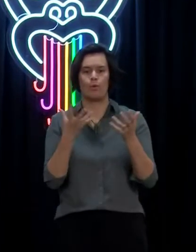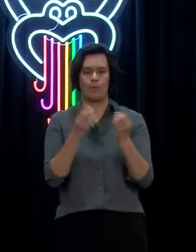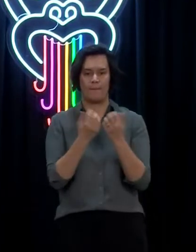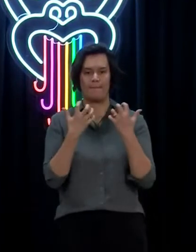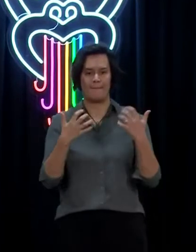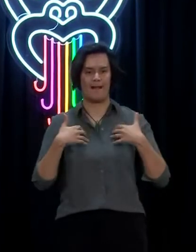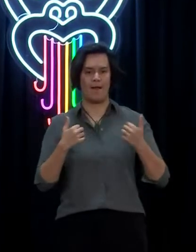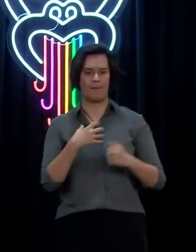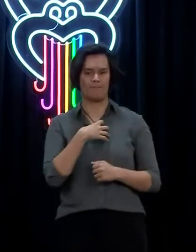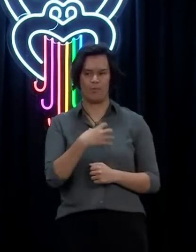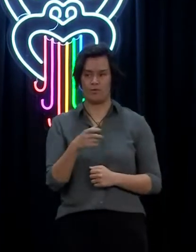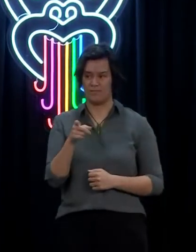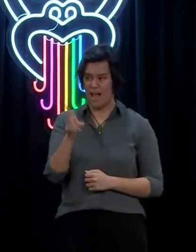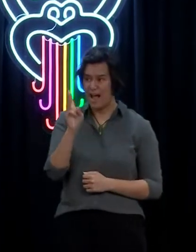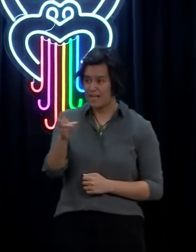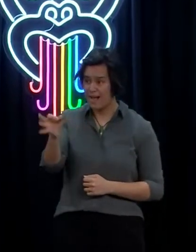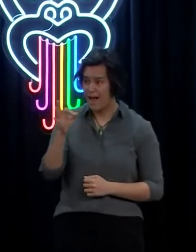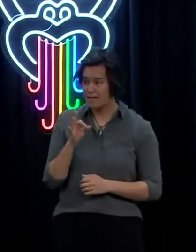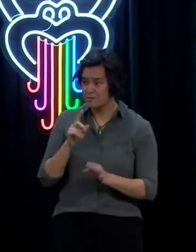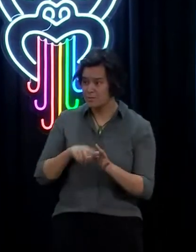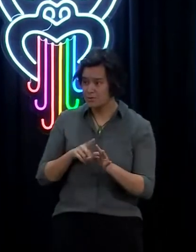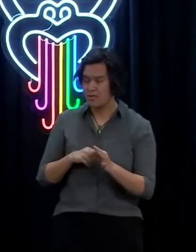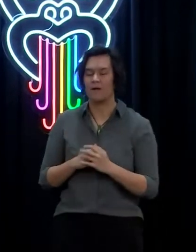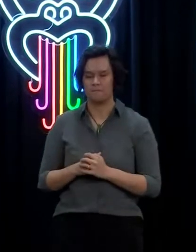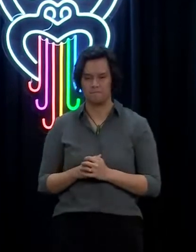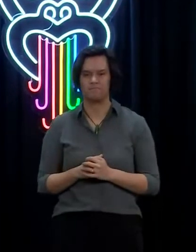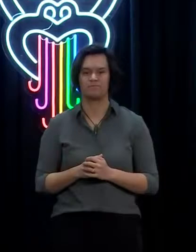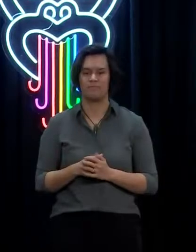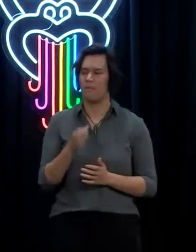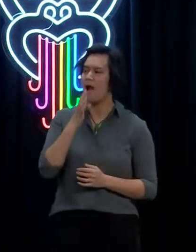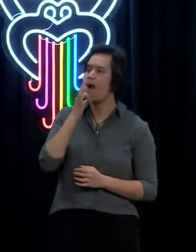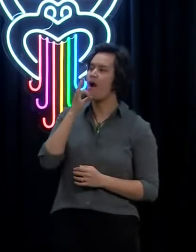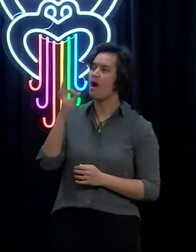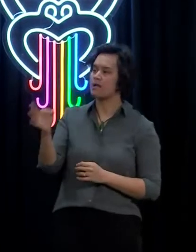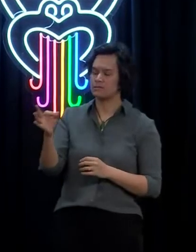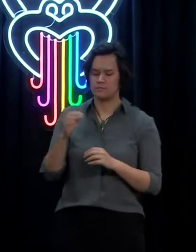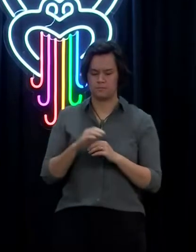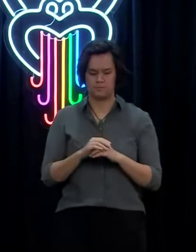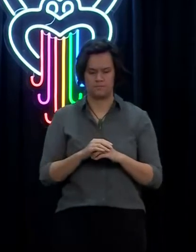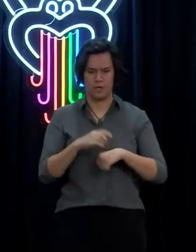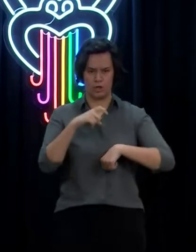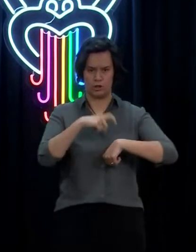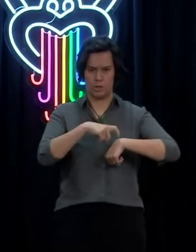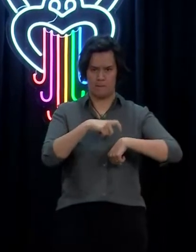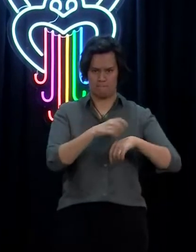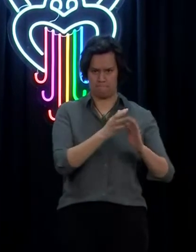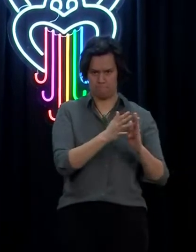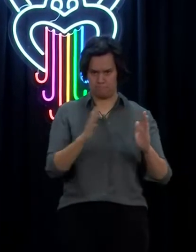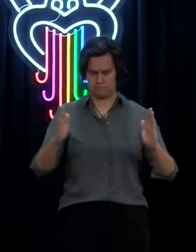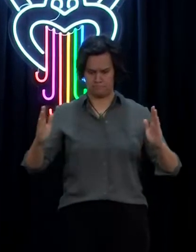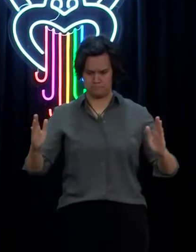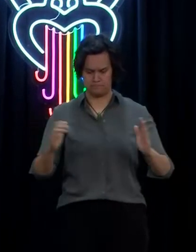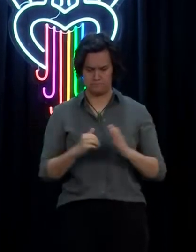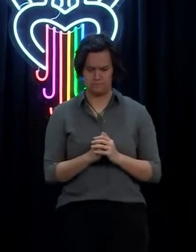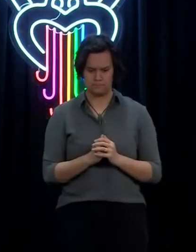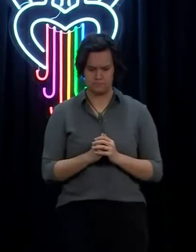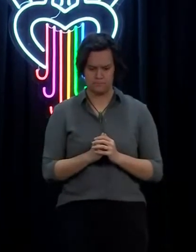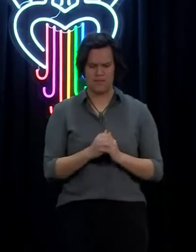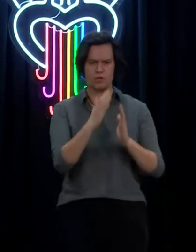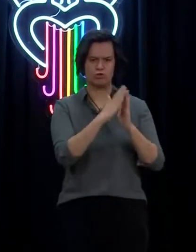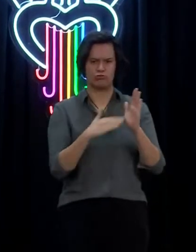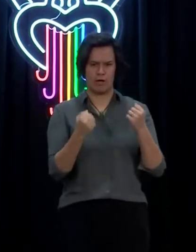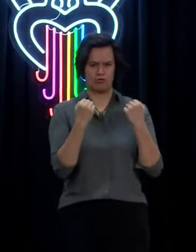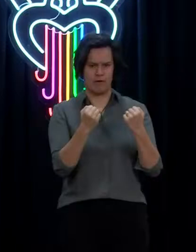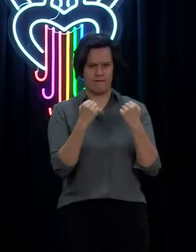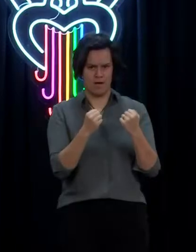voice. Yeah. So in terms of just some clarity around the time frame of of this truck driver